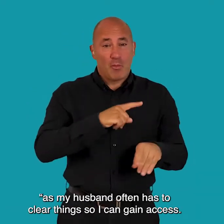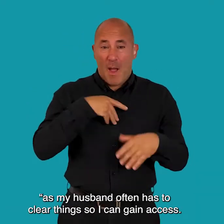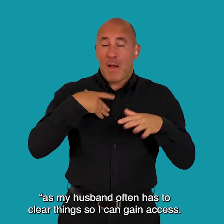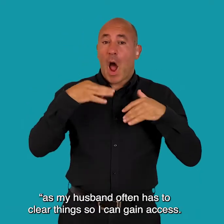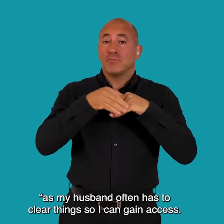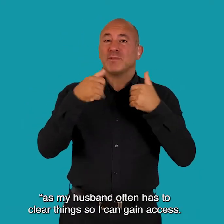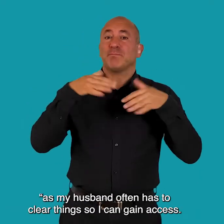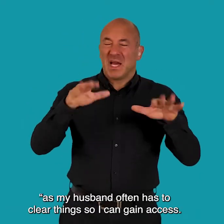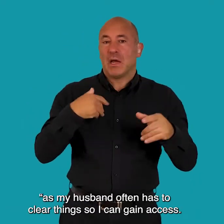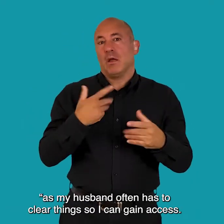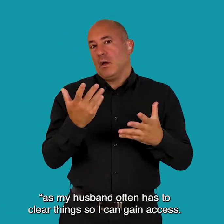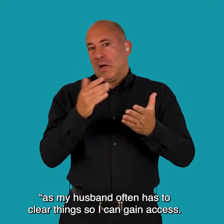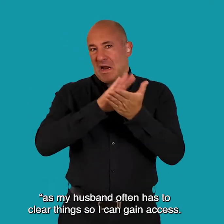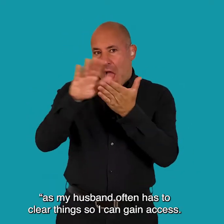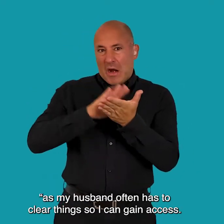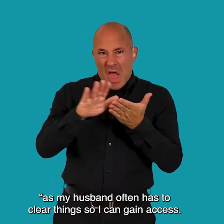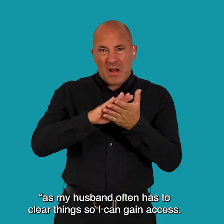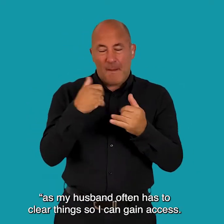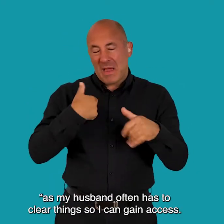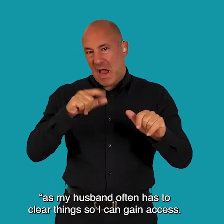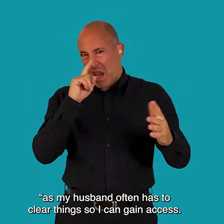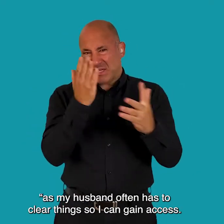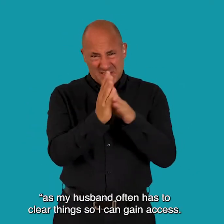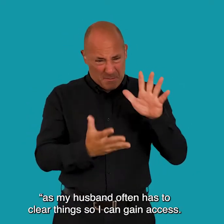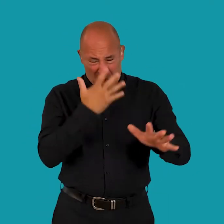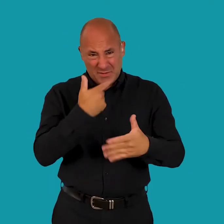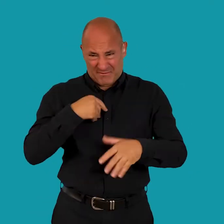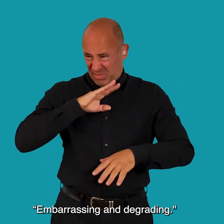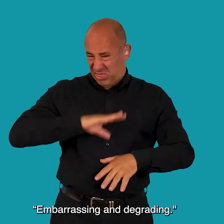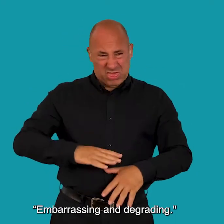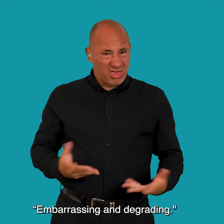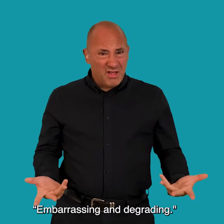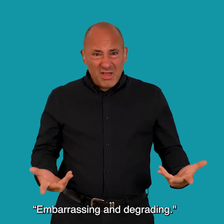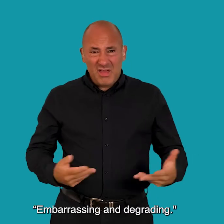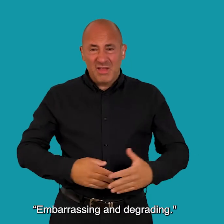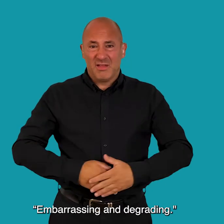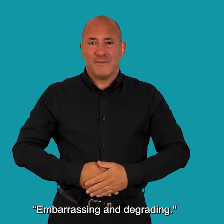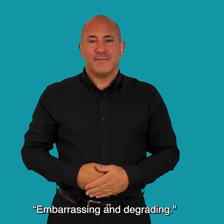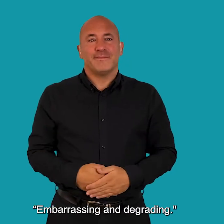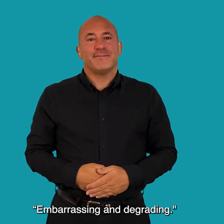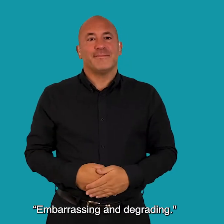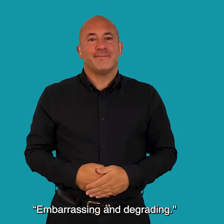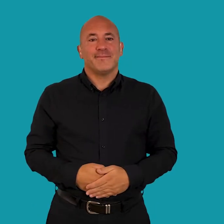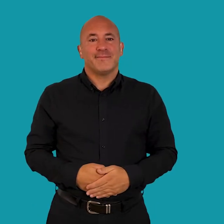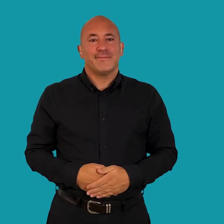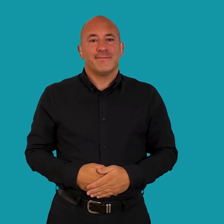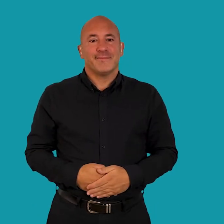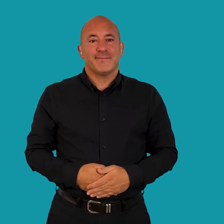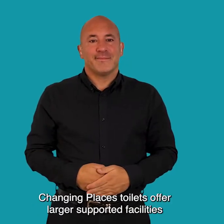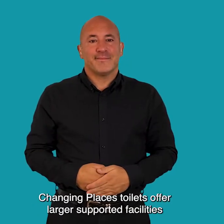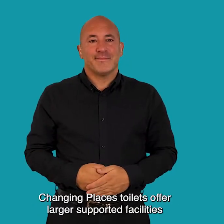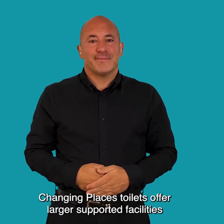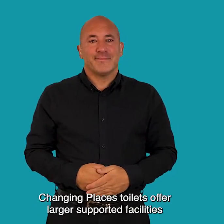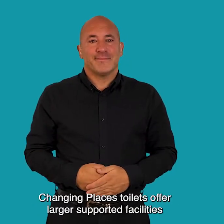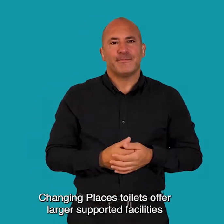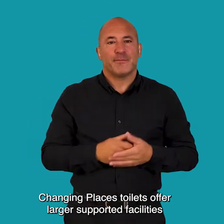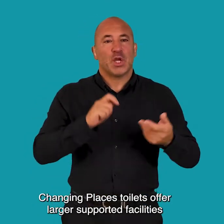as my husband often has to clear things so I can gain access. Embarrassing and degrading. Changing